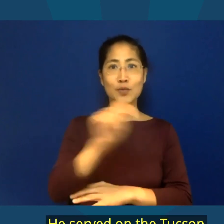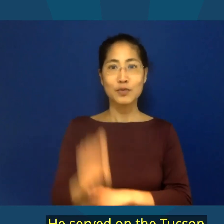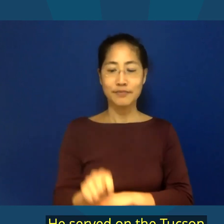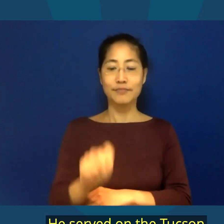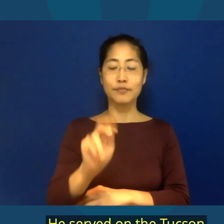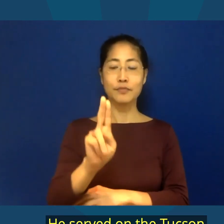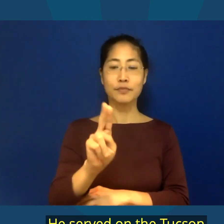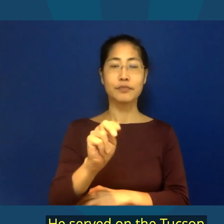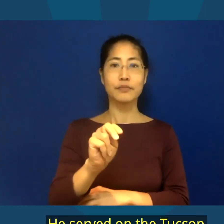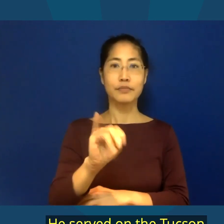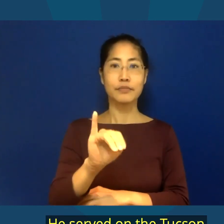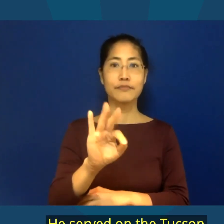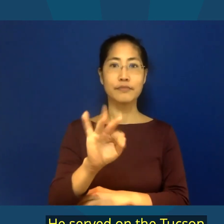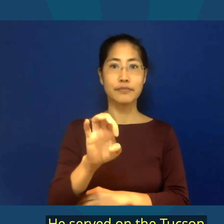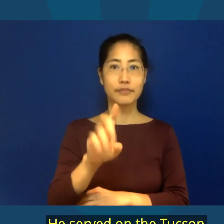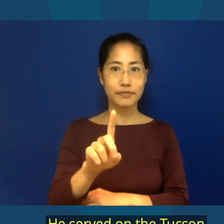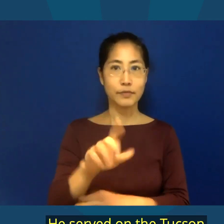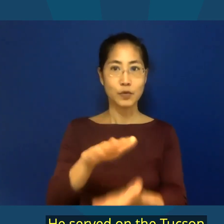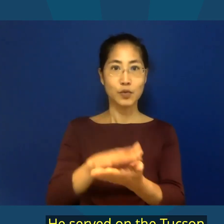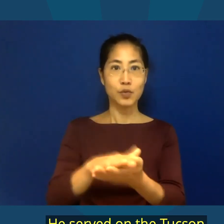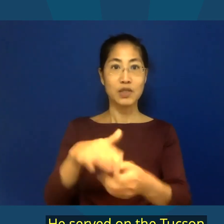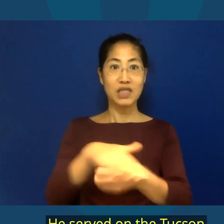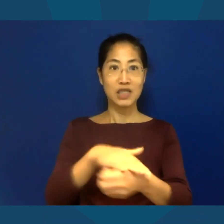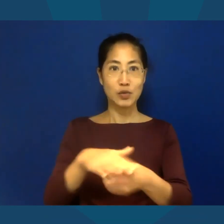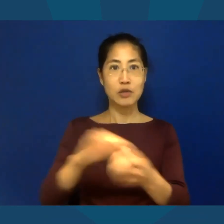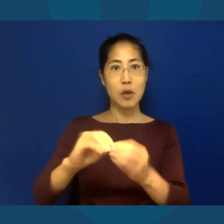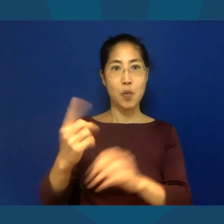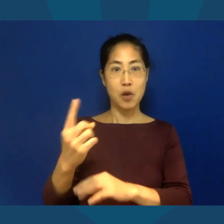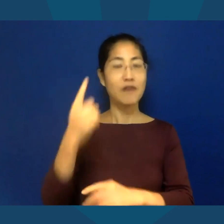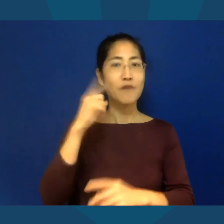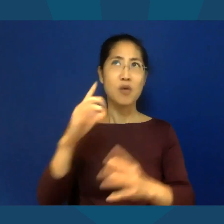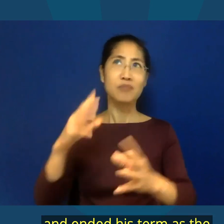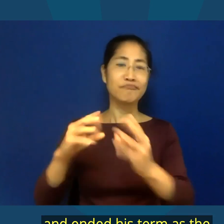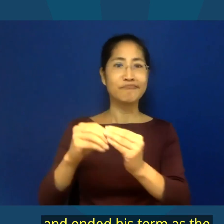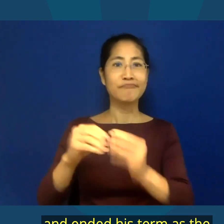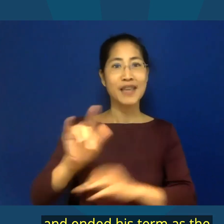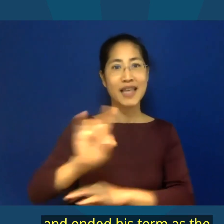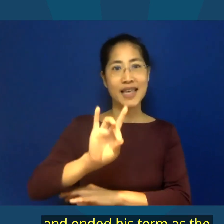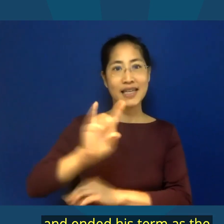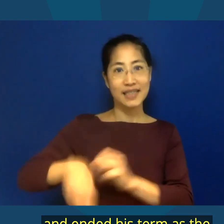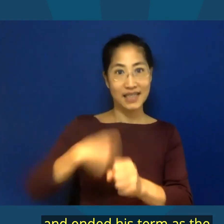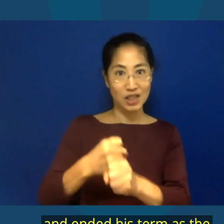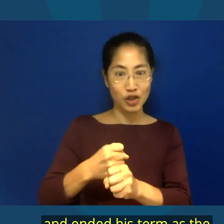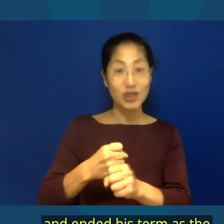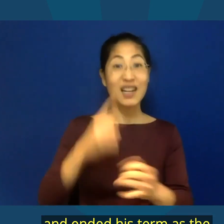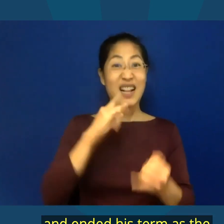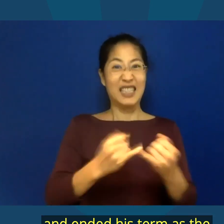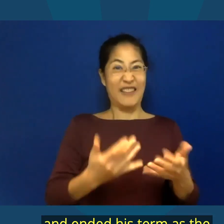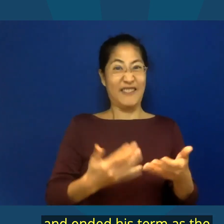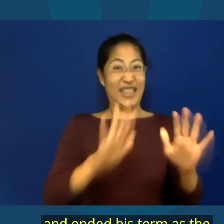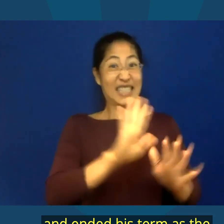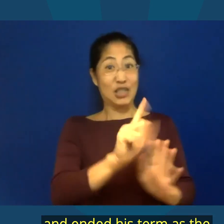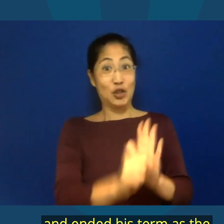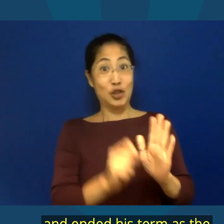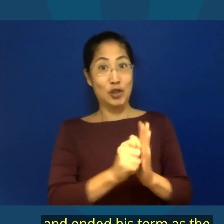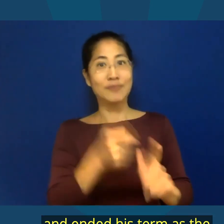He served on the Tucson Unified School District No. 1 for 8 years and ended his term as the president of the school